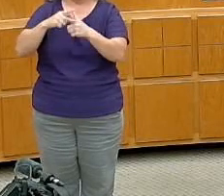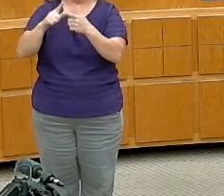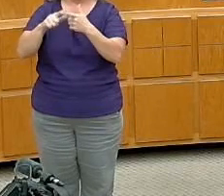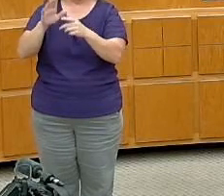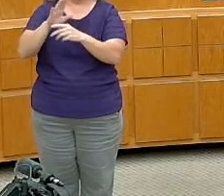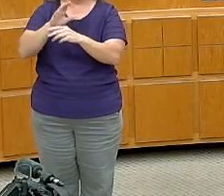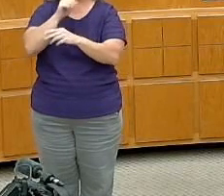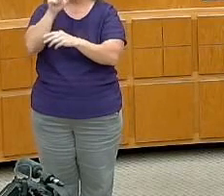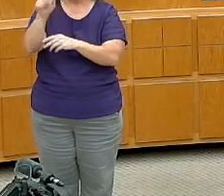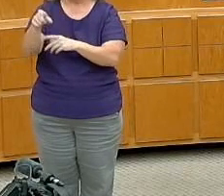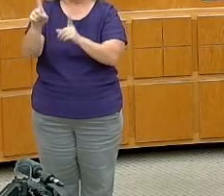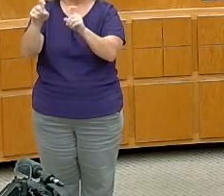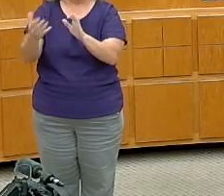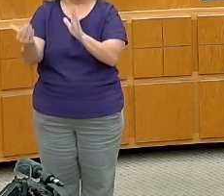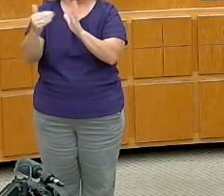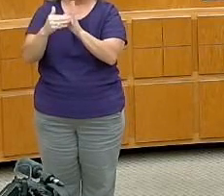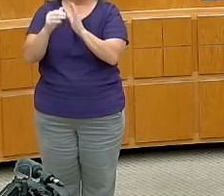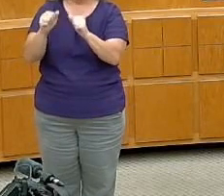the Coastal Bend